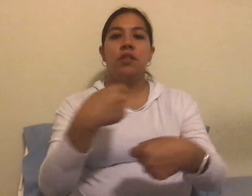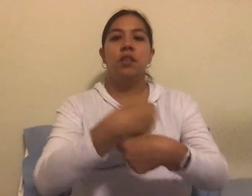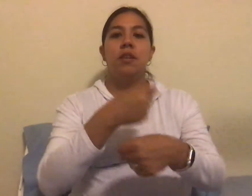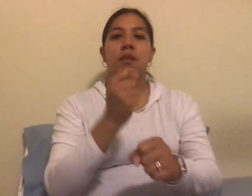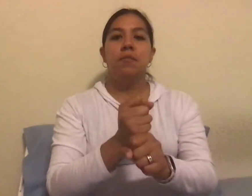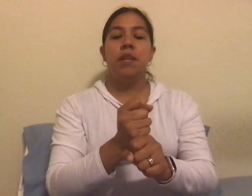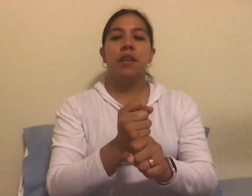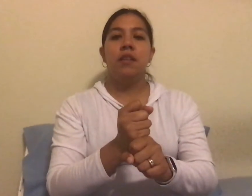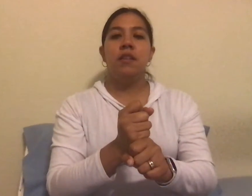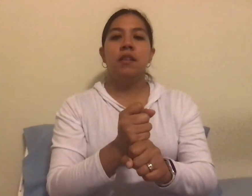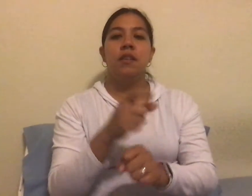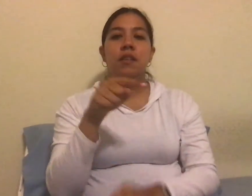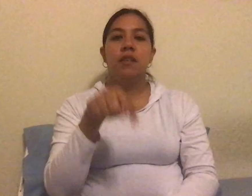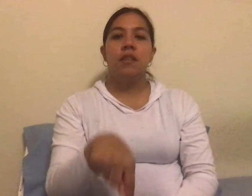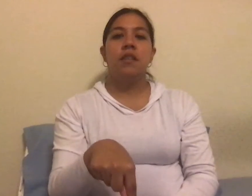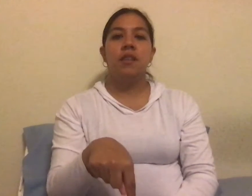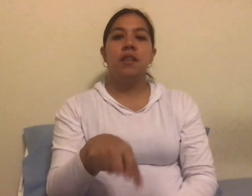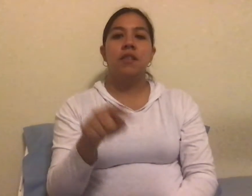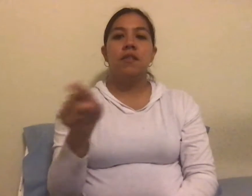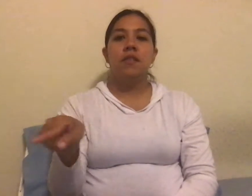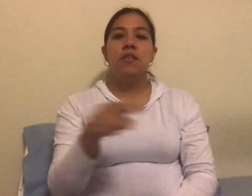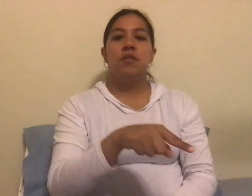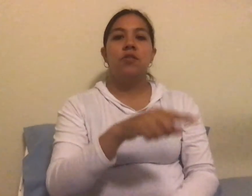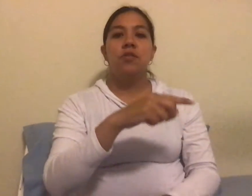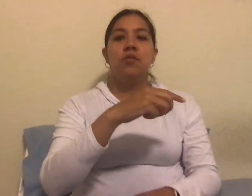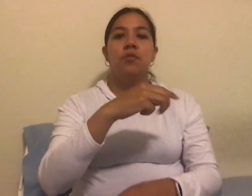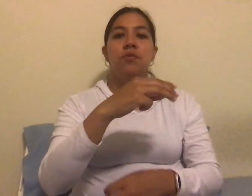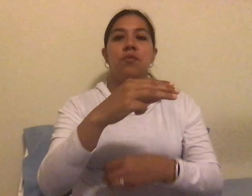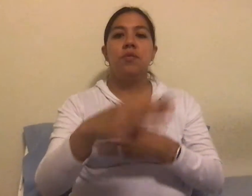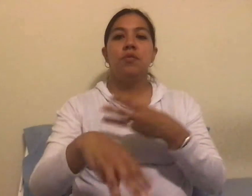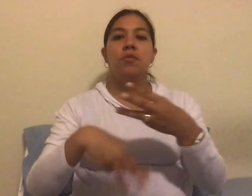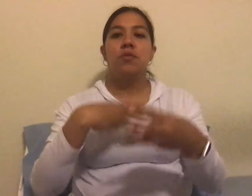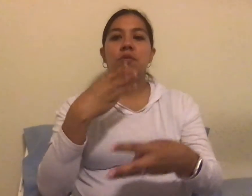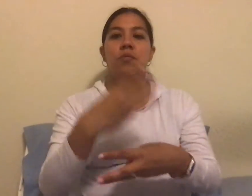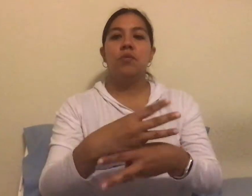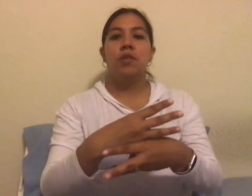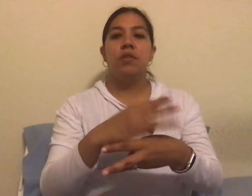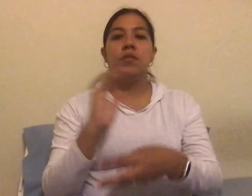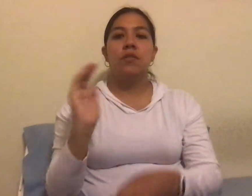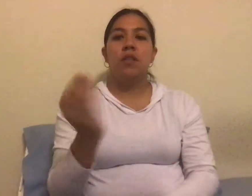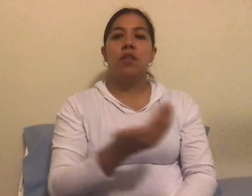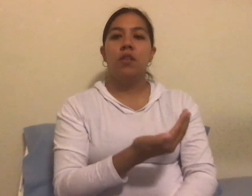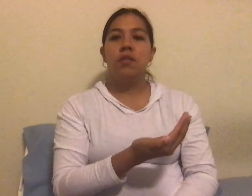could make these two worlds ours.